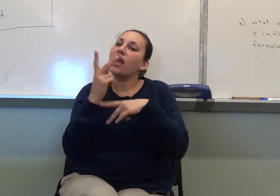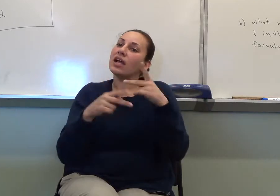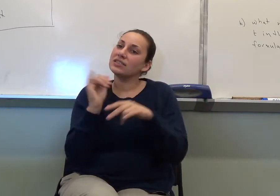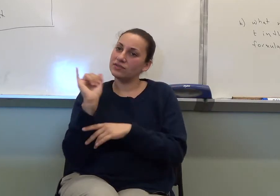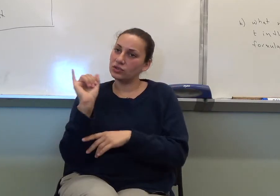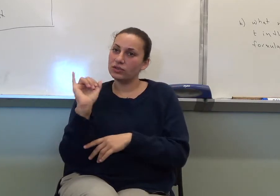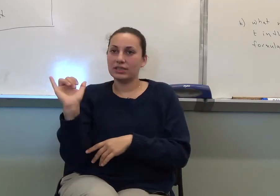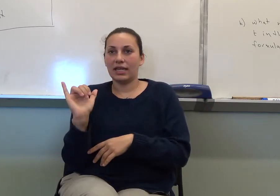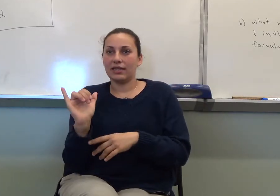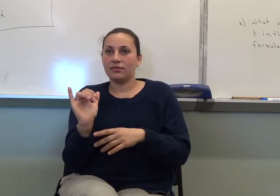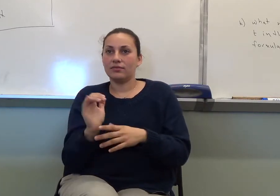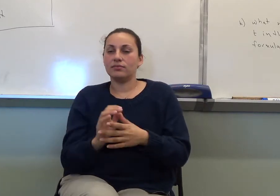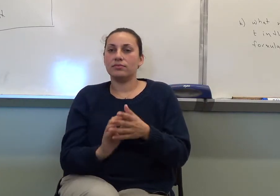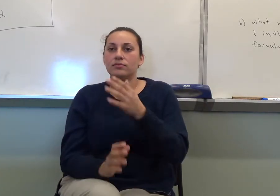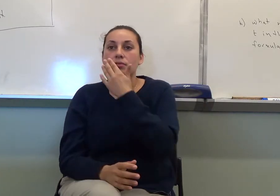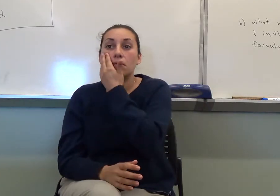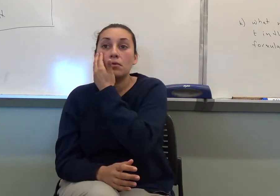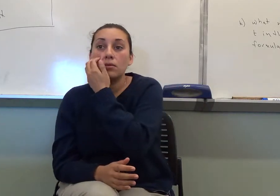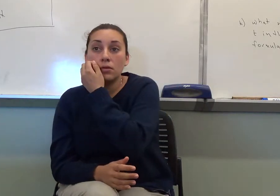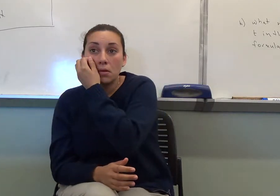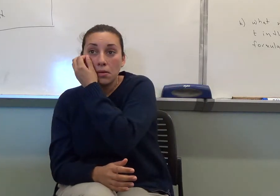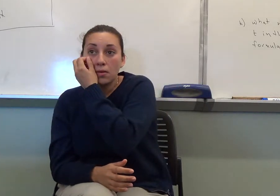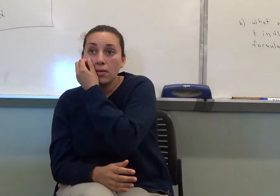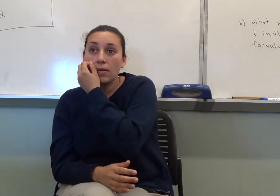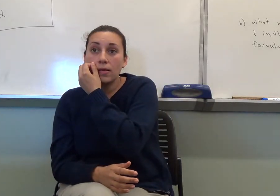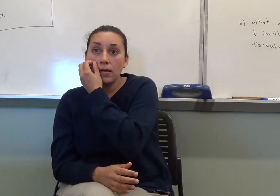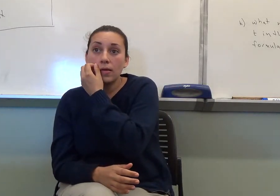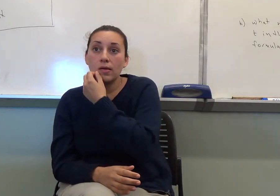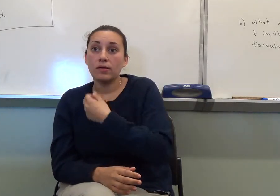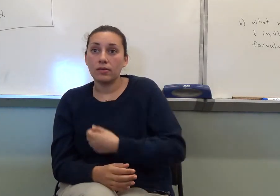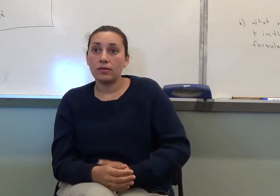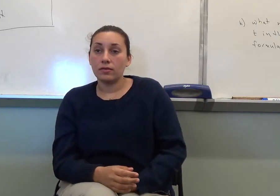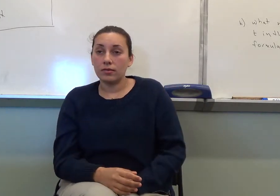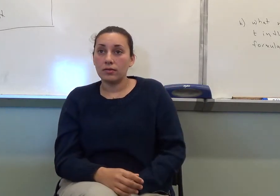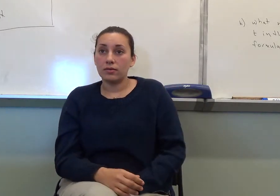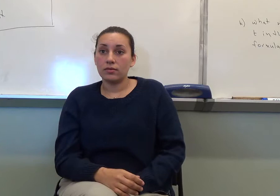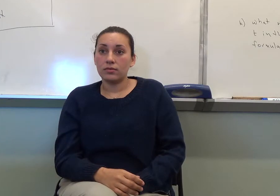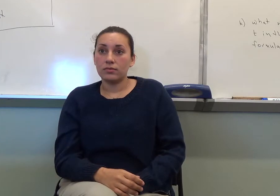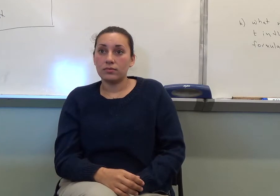is everyone okay with this one? Can I erase it and use the other one?